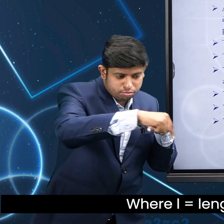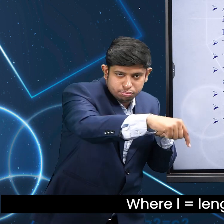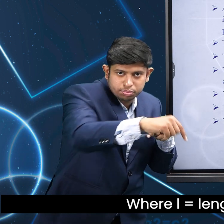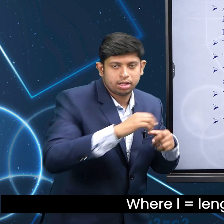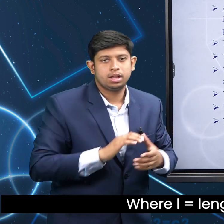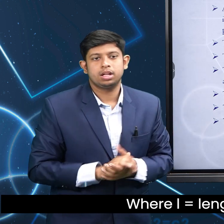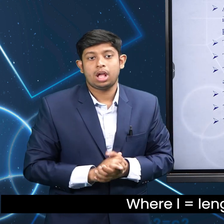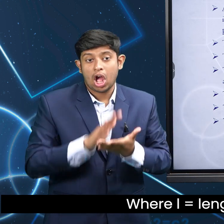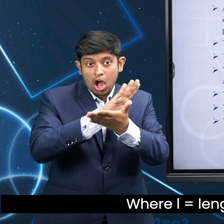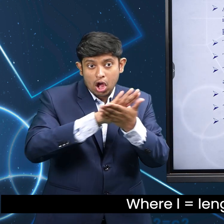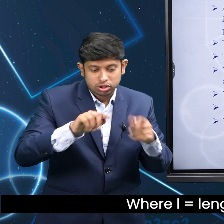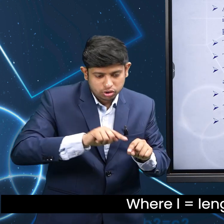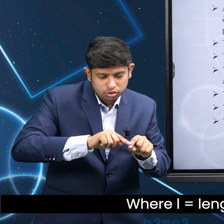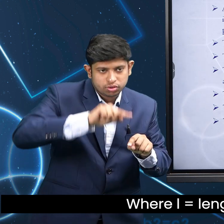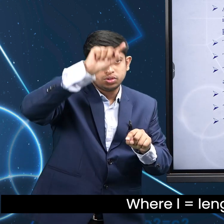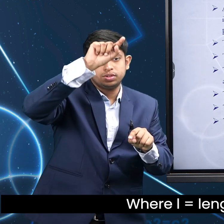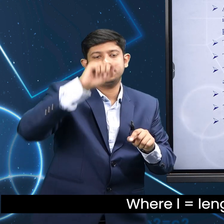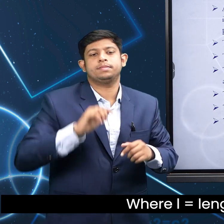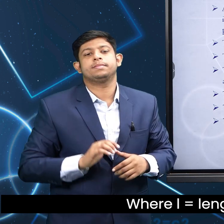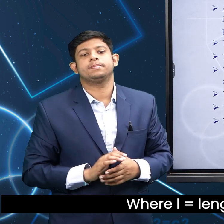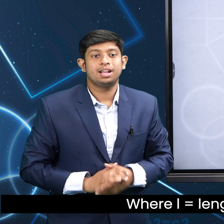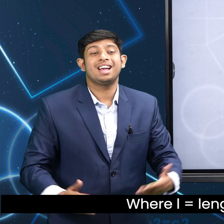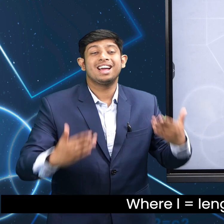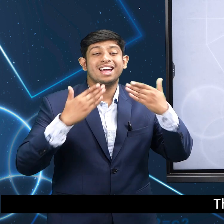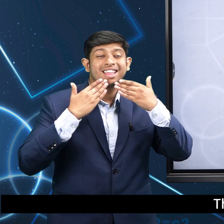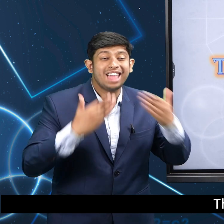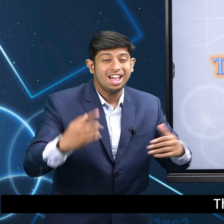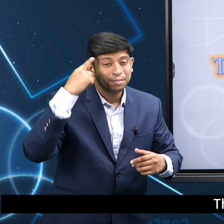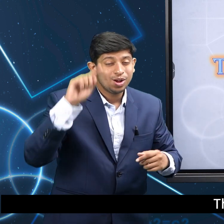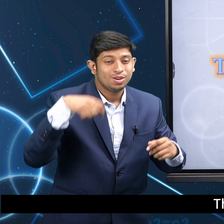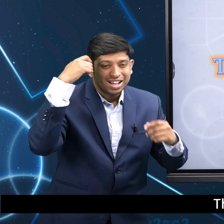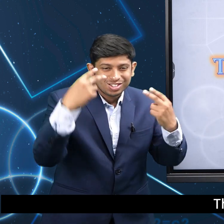breadth and H is equal to height. Thanks for watching.